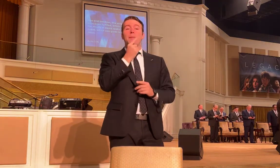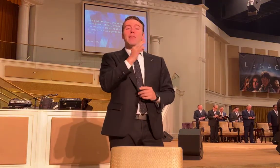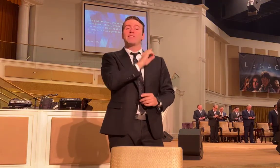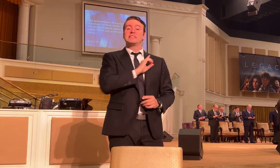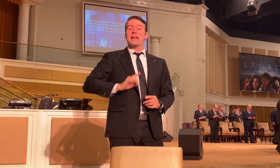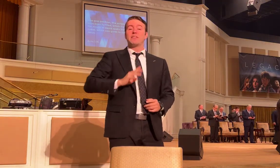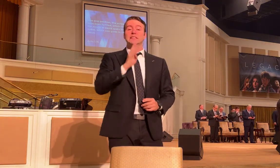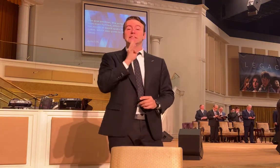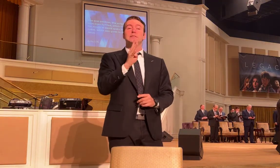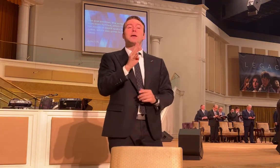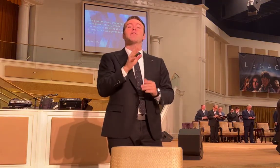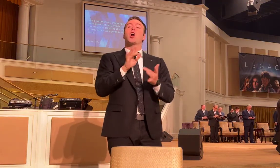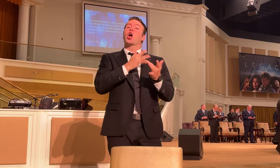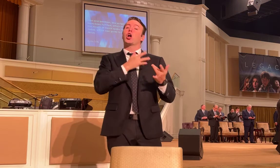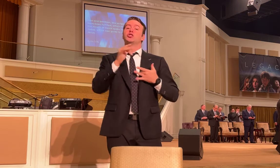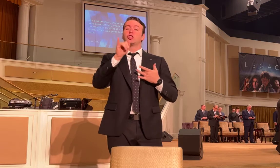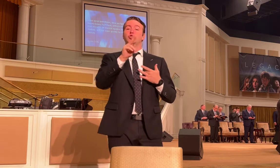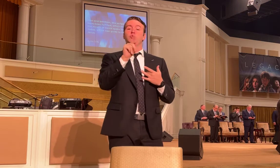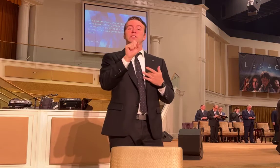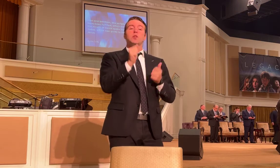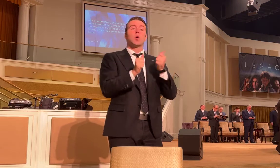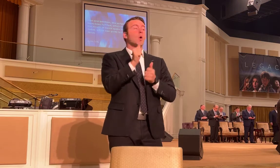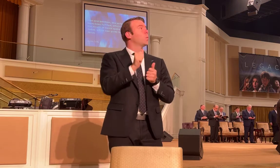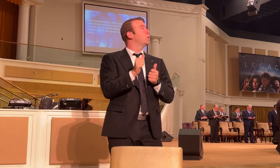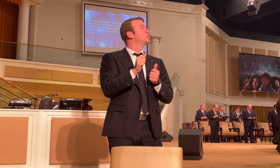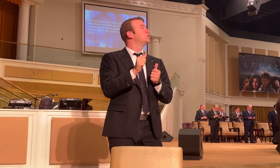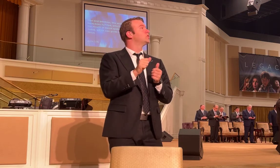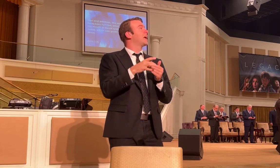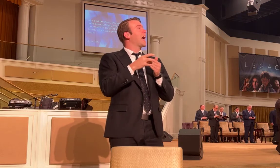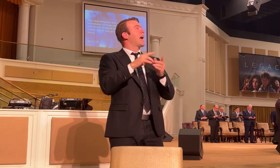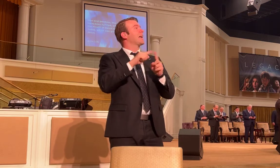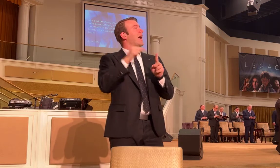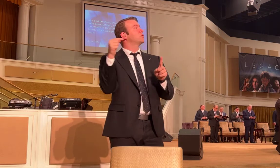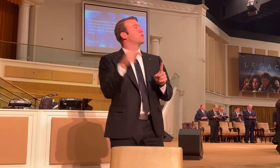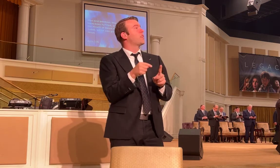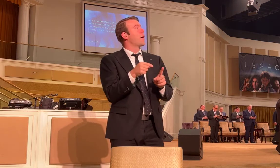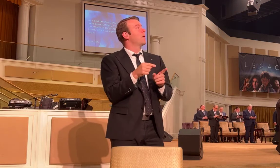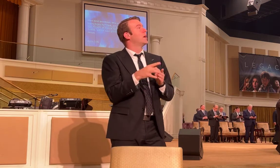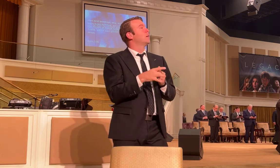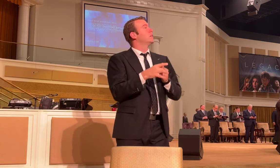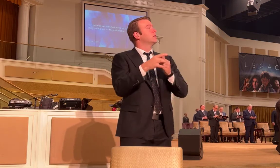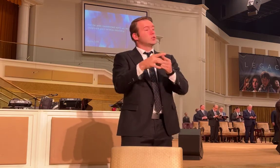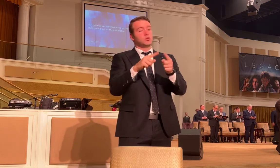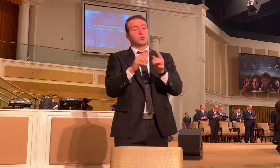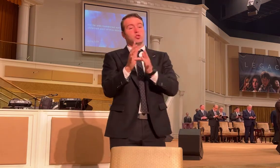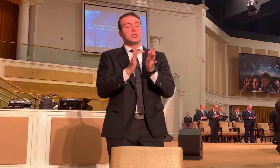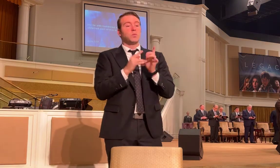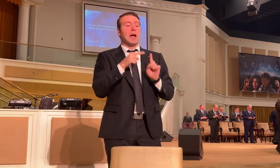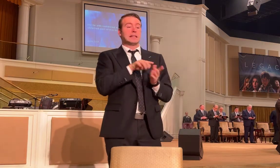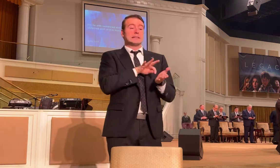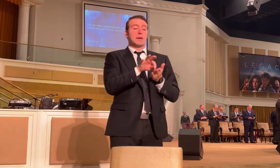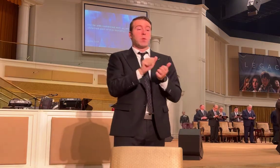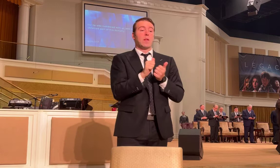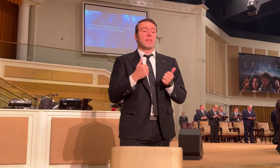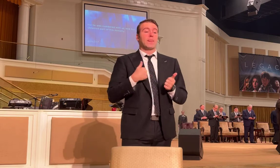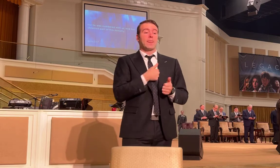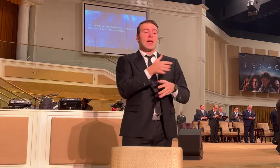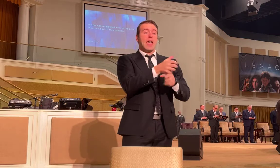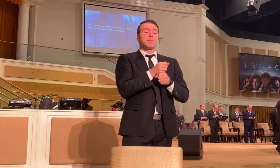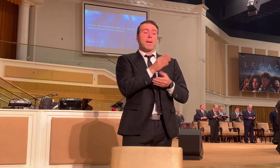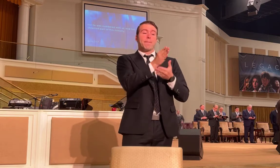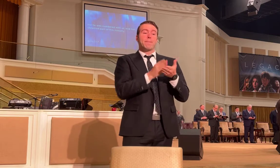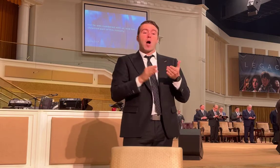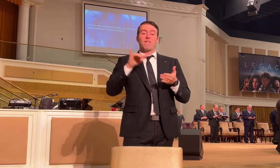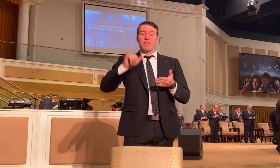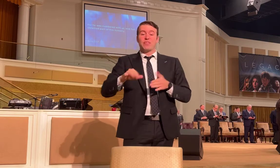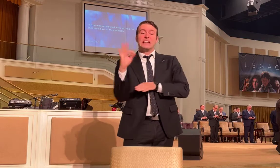spake before concerning Judas, which was guide to them that took Jesus. For he was numbered with us and had obtained part of